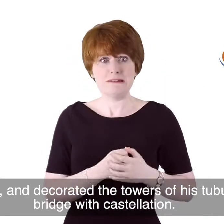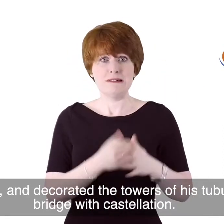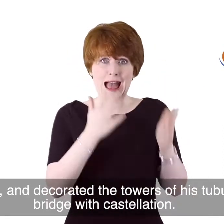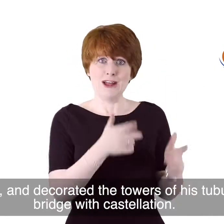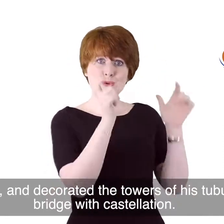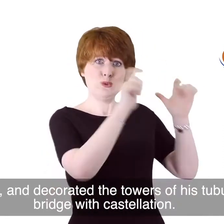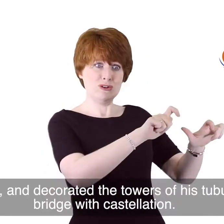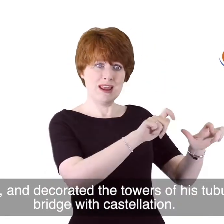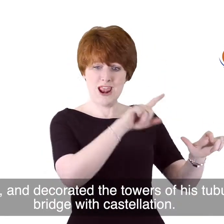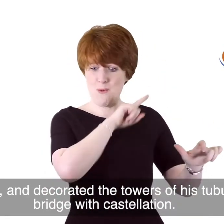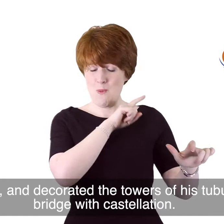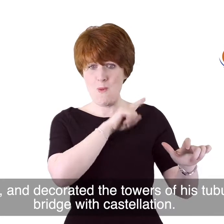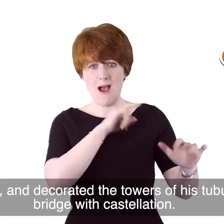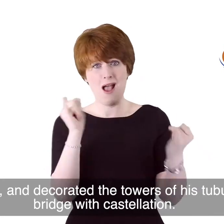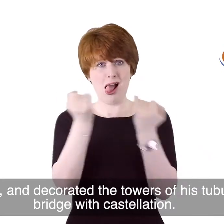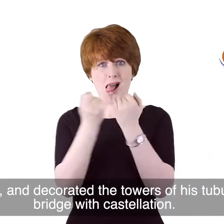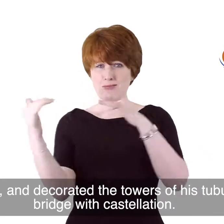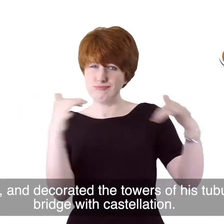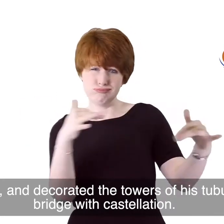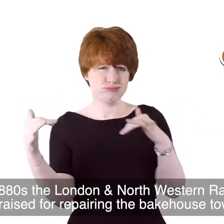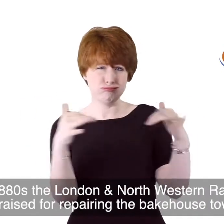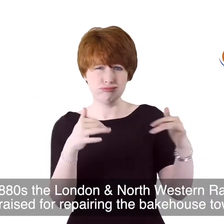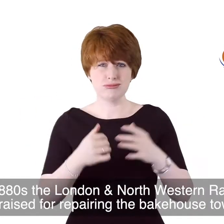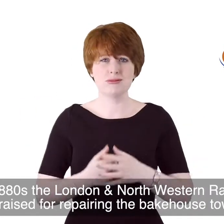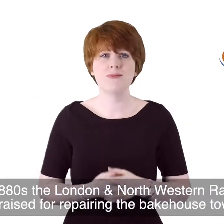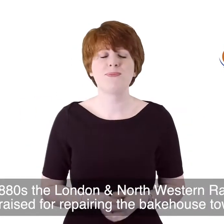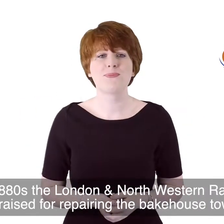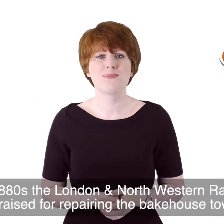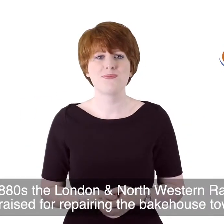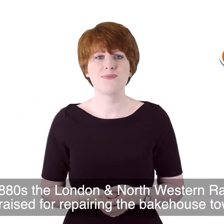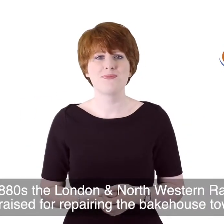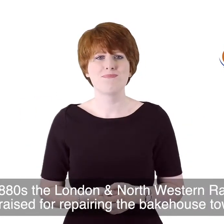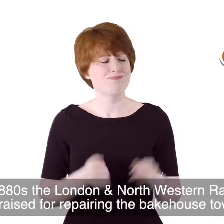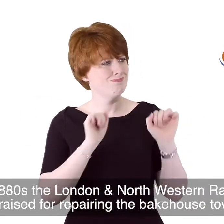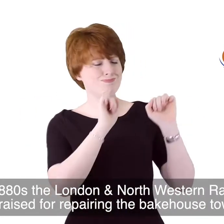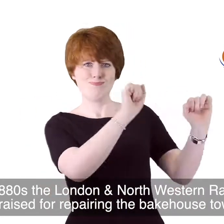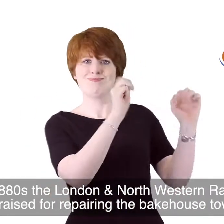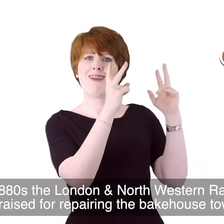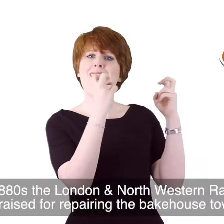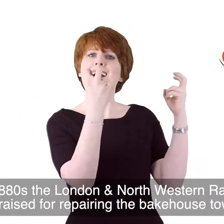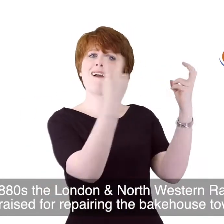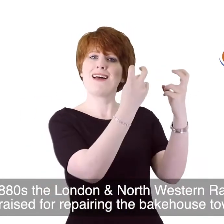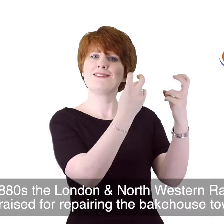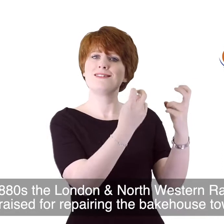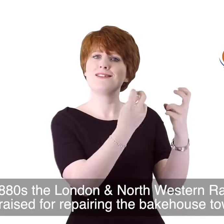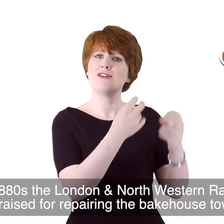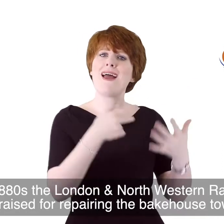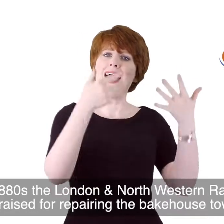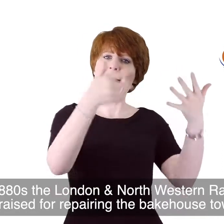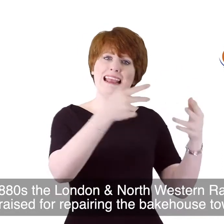the towers of his tubular bridge with castellation. In the 1880s, the London and North Western Railway was praised for